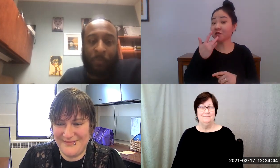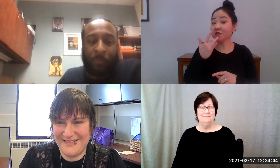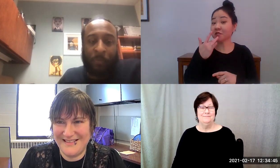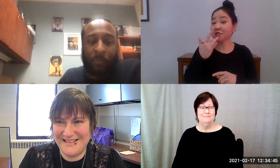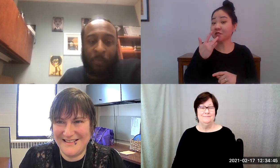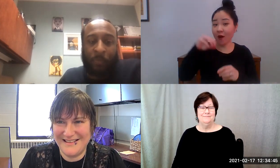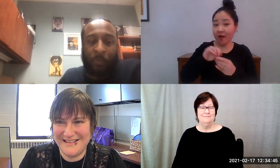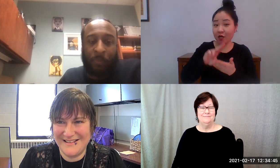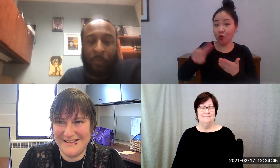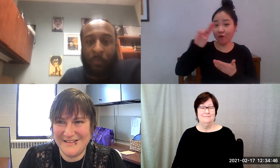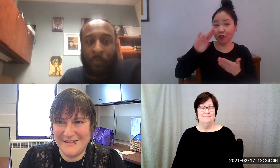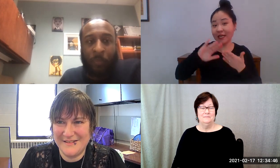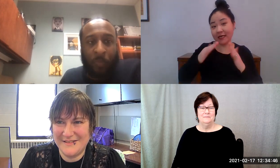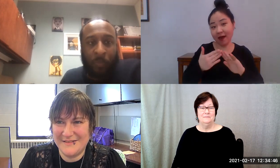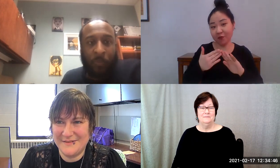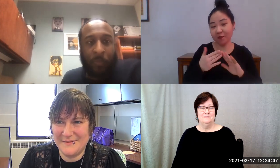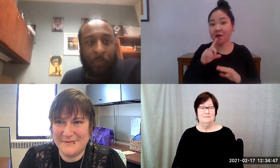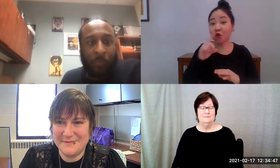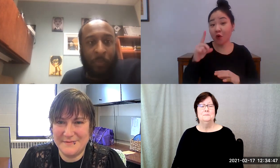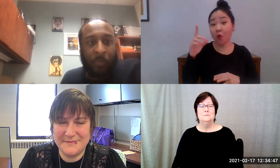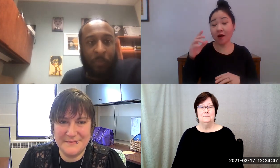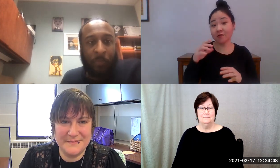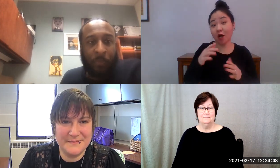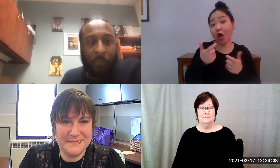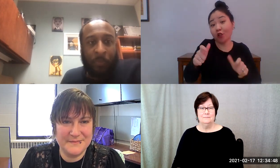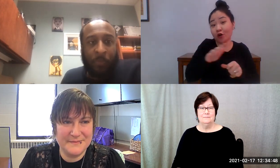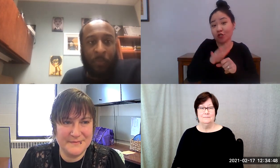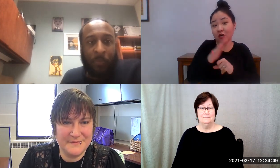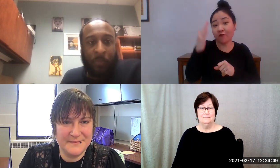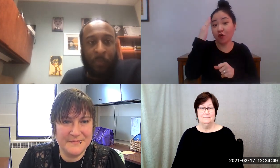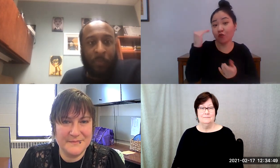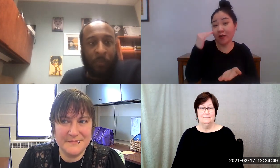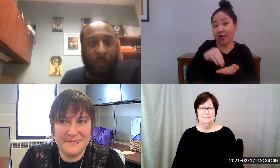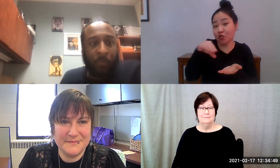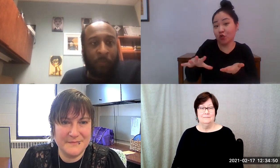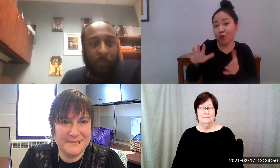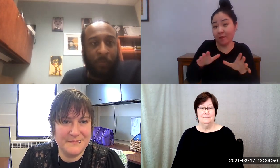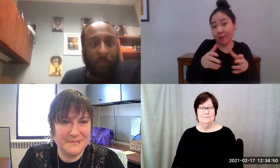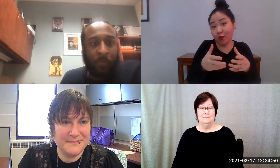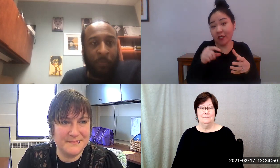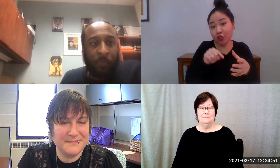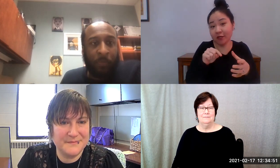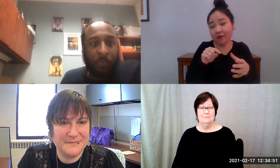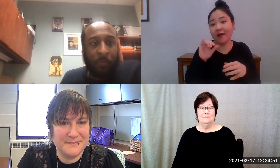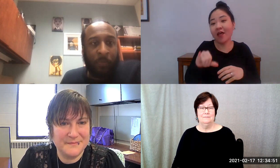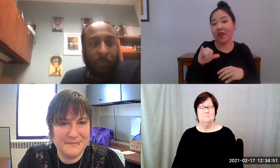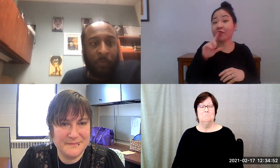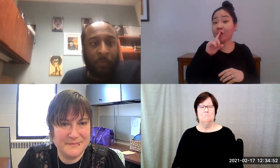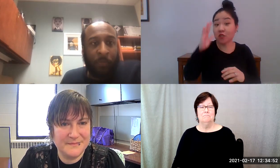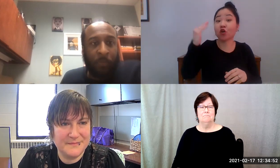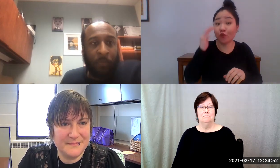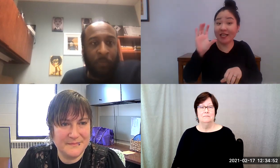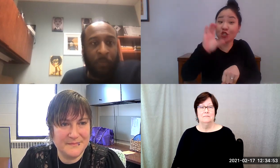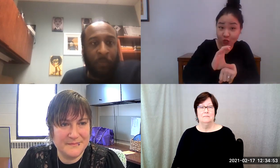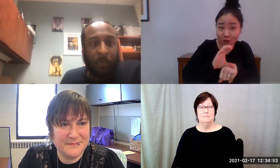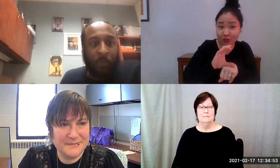I was lucky. I grew up in a university town. So there was a large enough Korean student population that